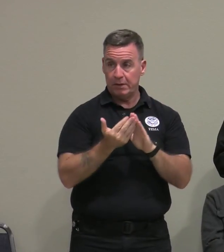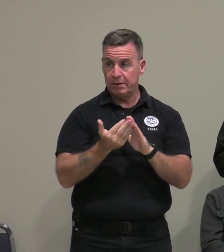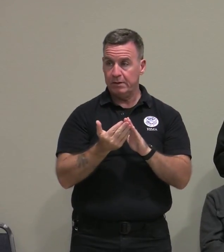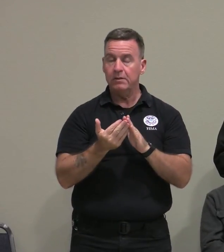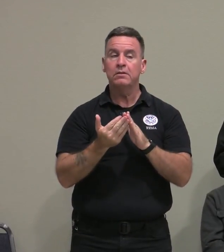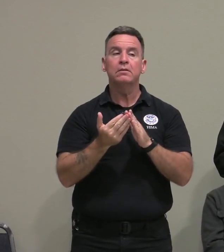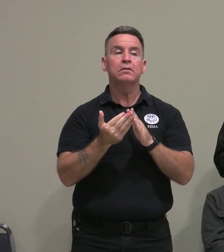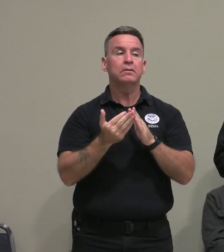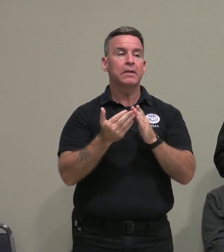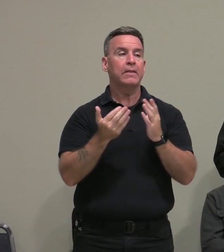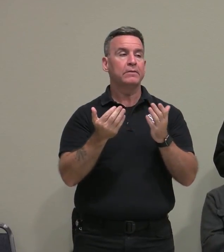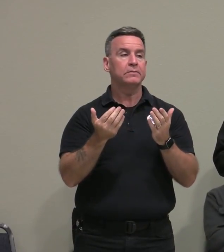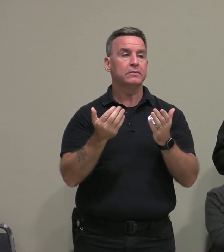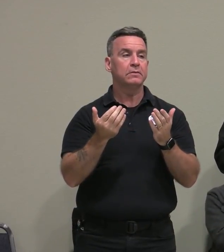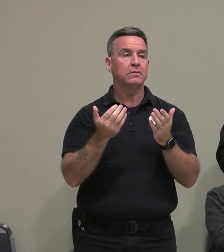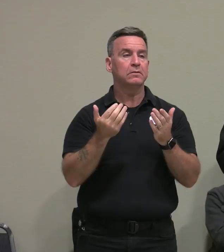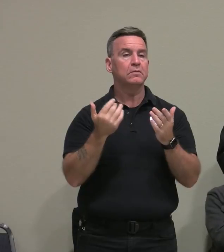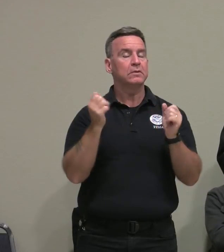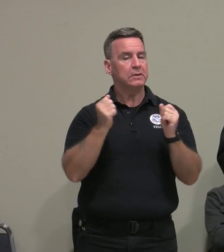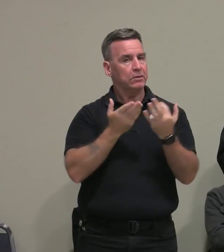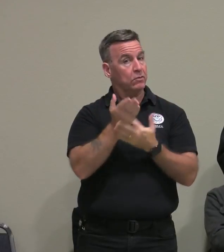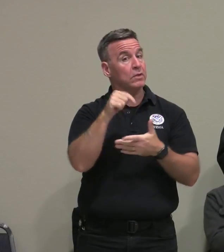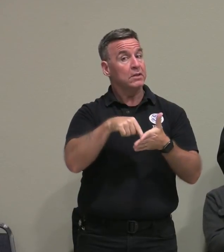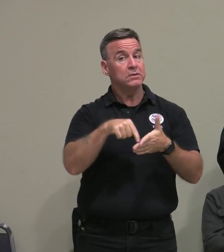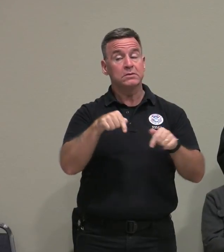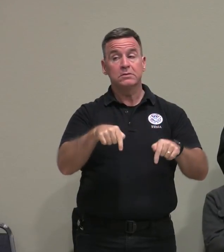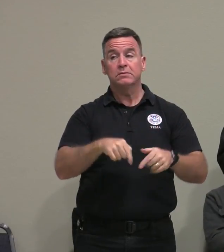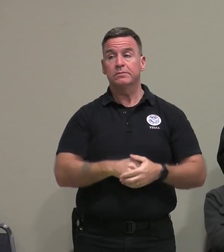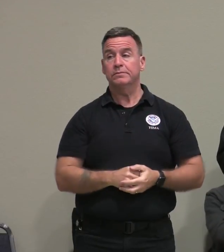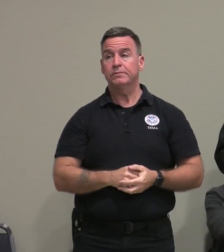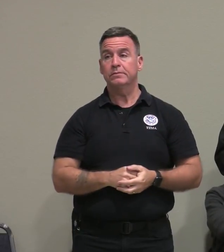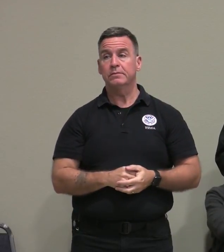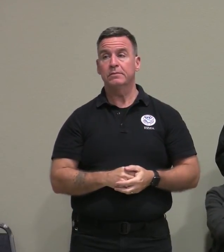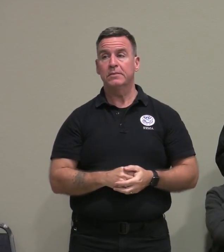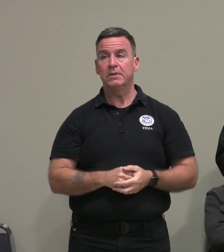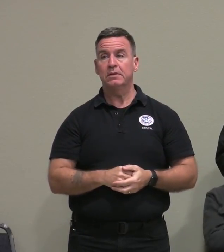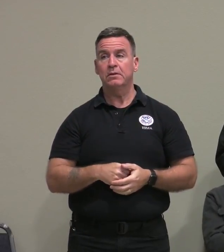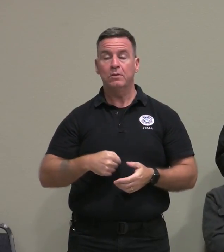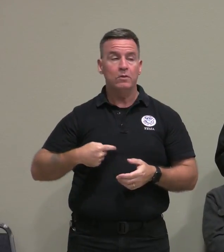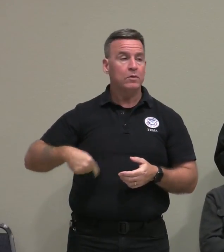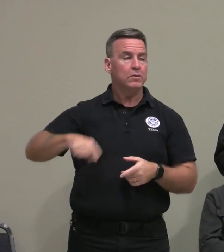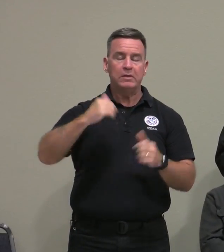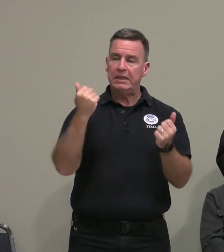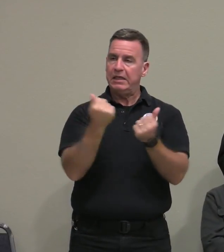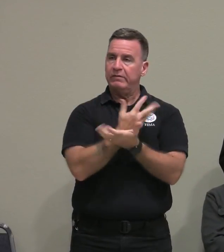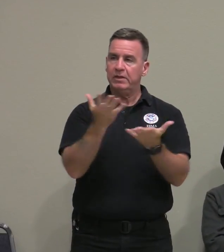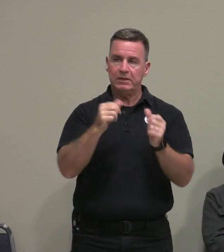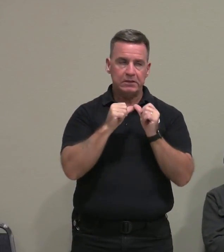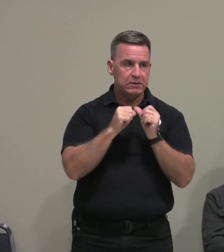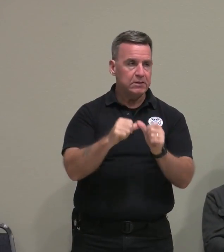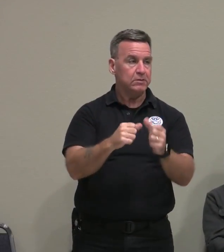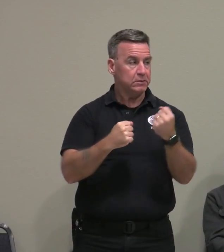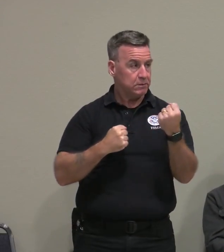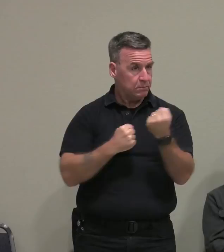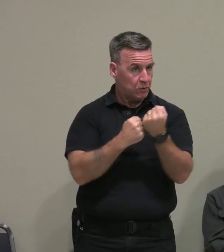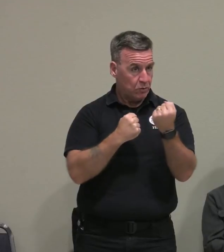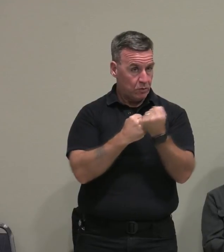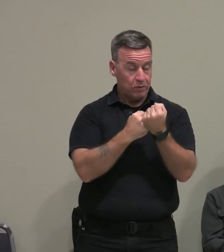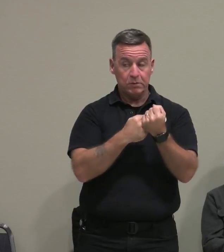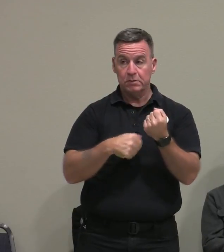we can get through this. And we're going to do everything to continue to support